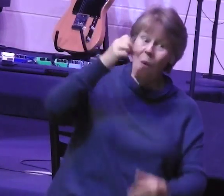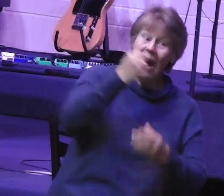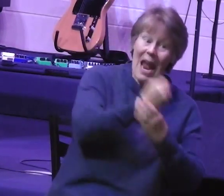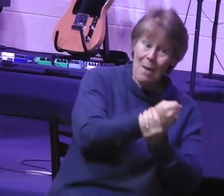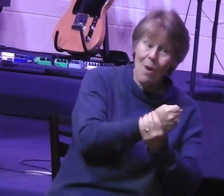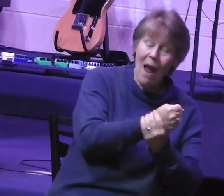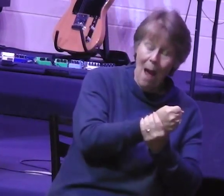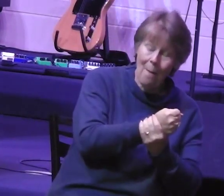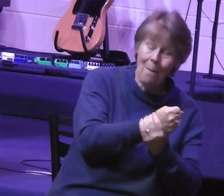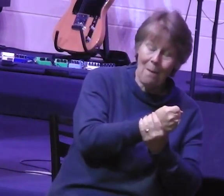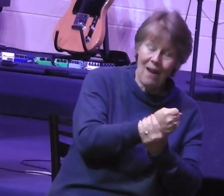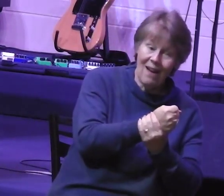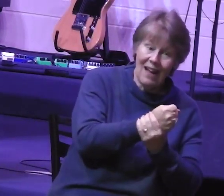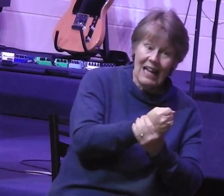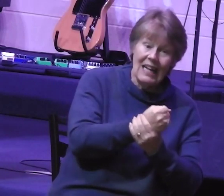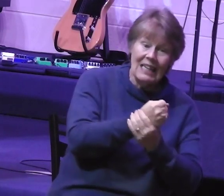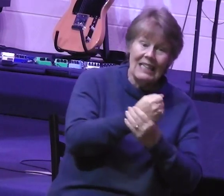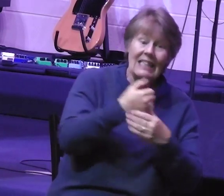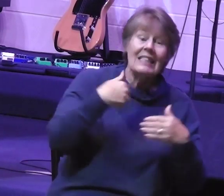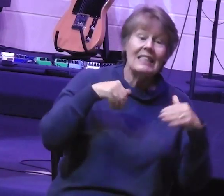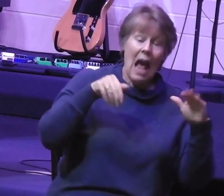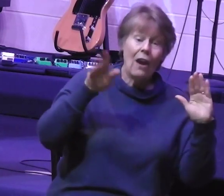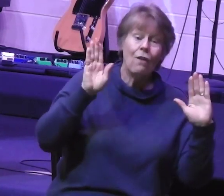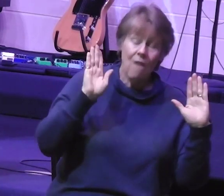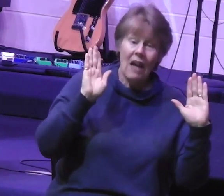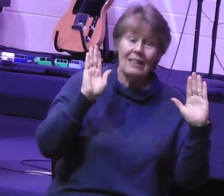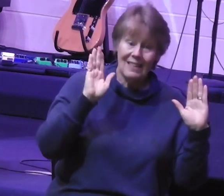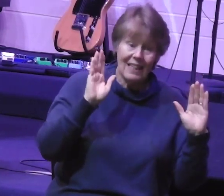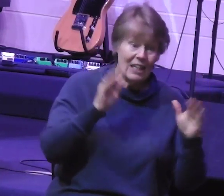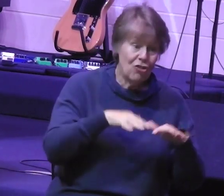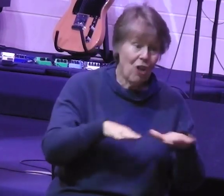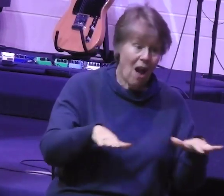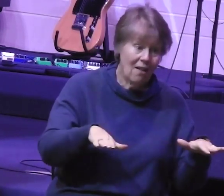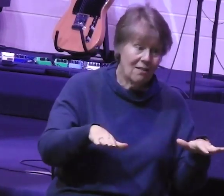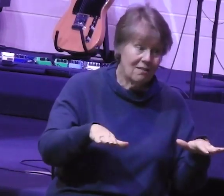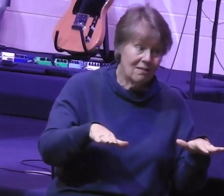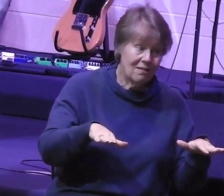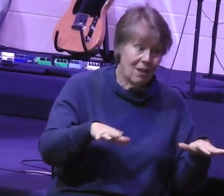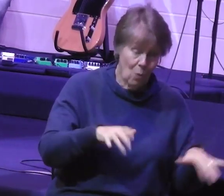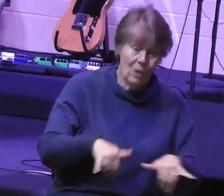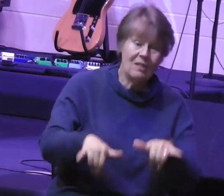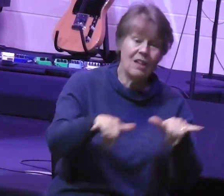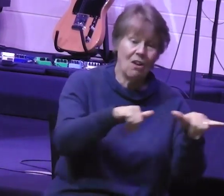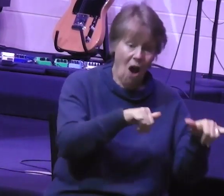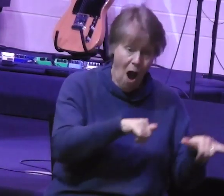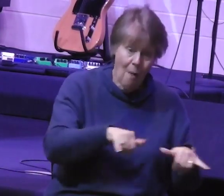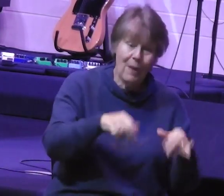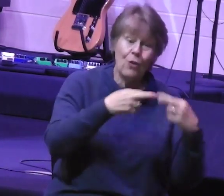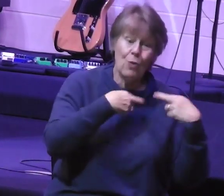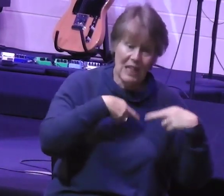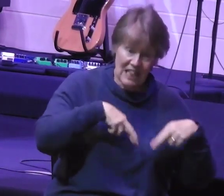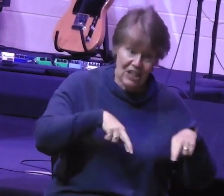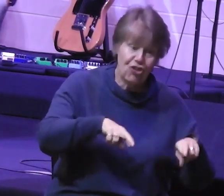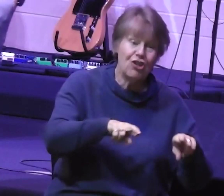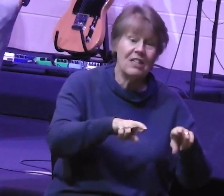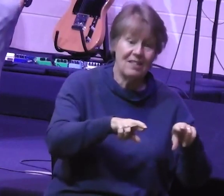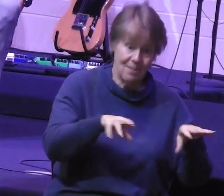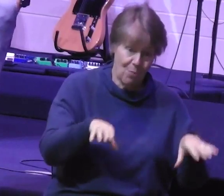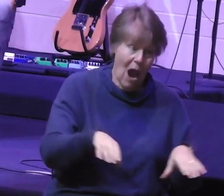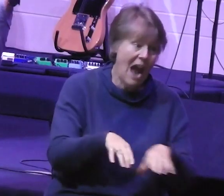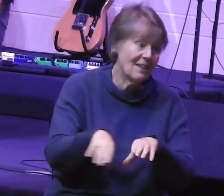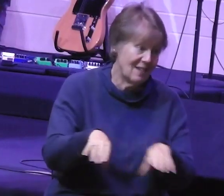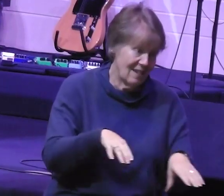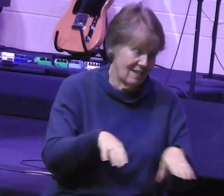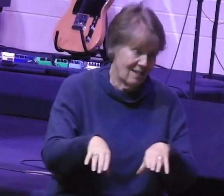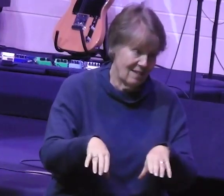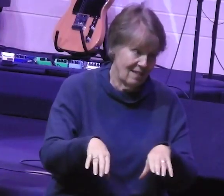actually a fairly common religious practice. We know from the story that Abraham was born and raised in a